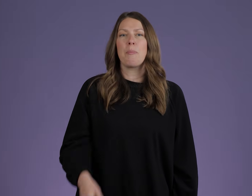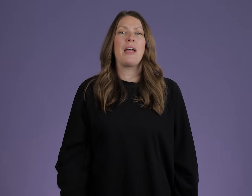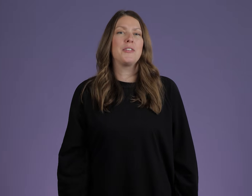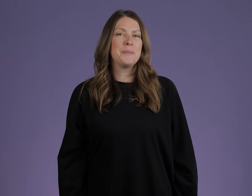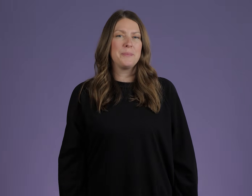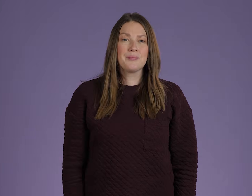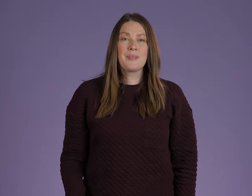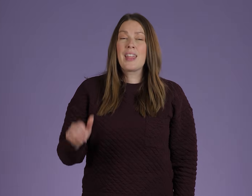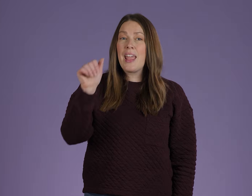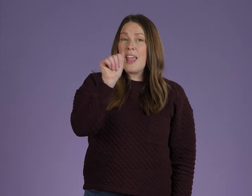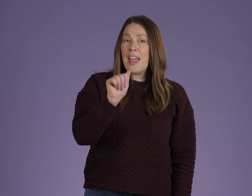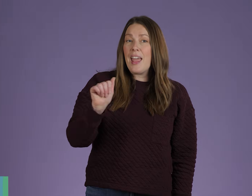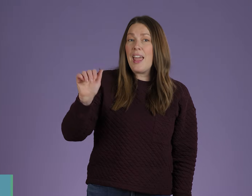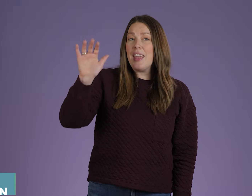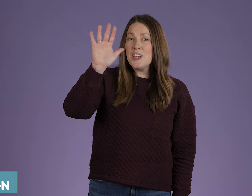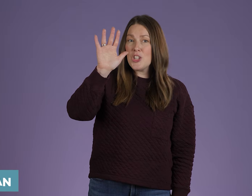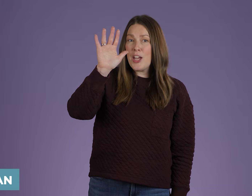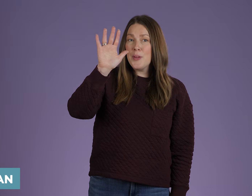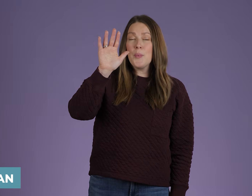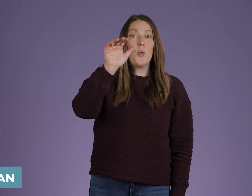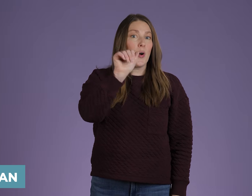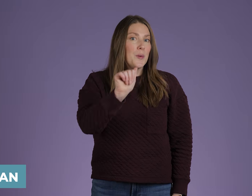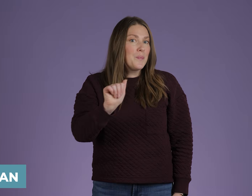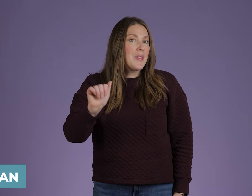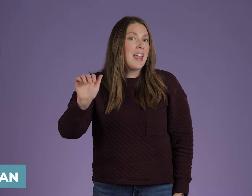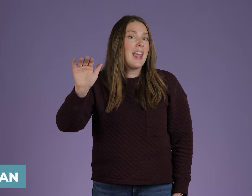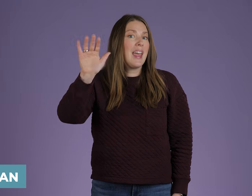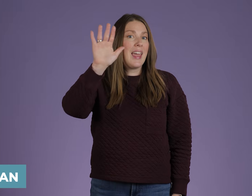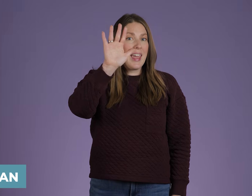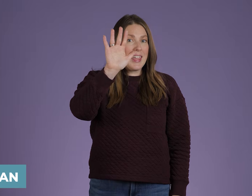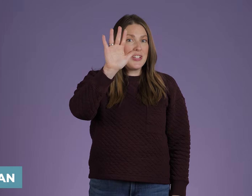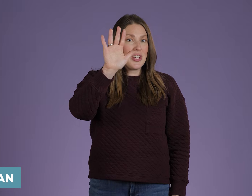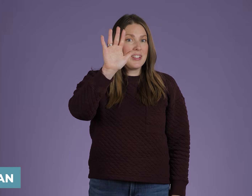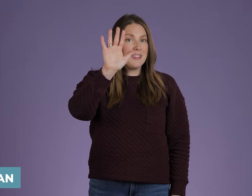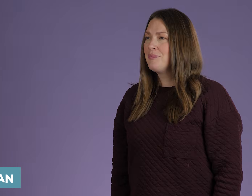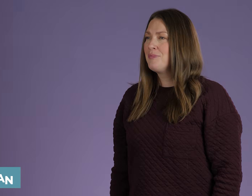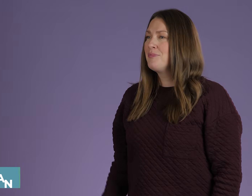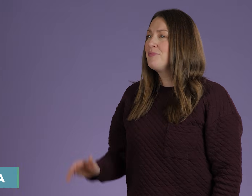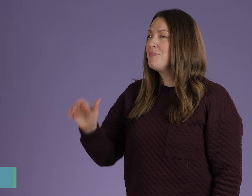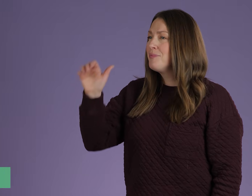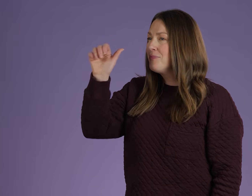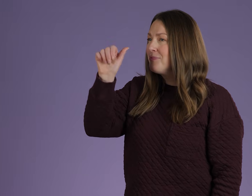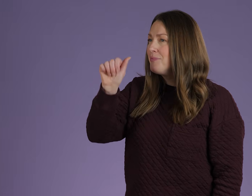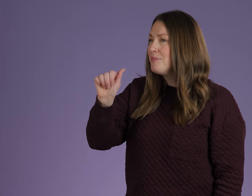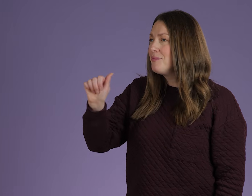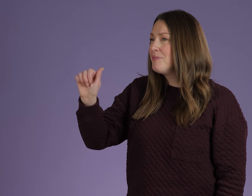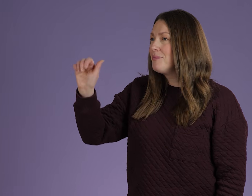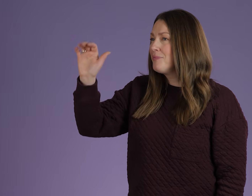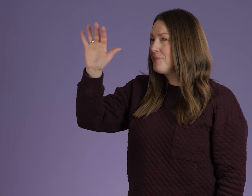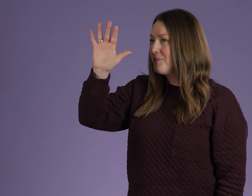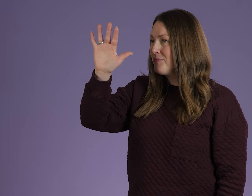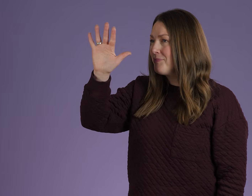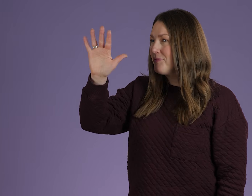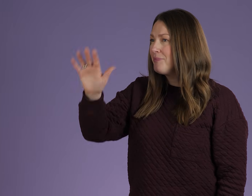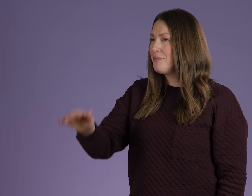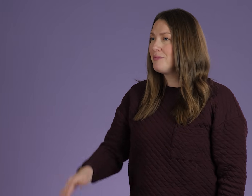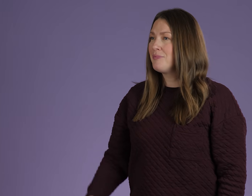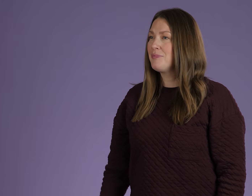pale. Asia or Asian. You have an A hand circling and spreading